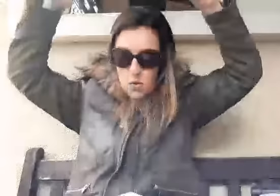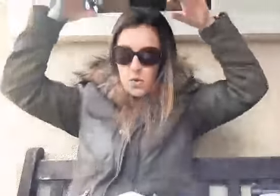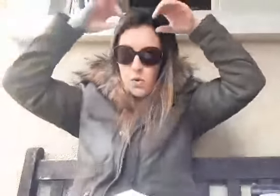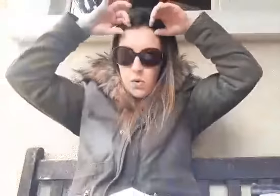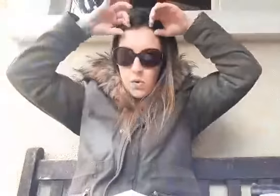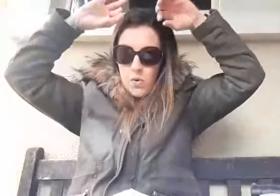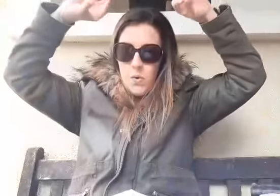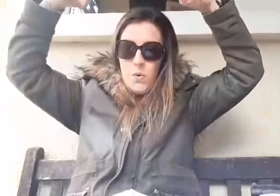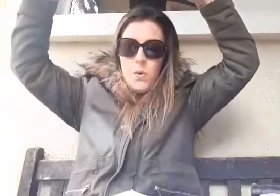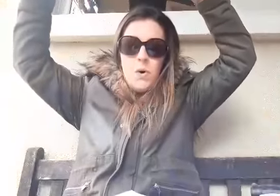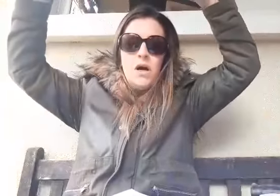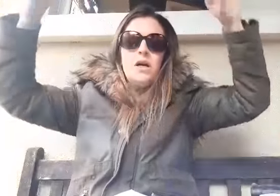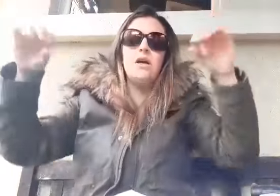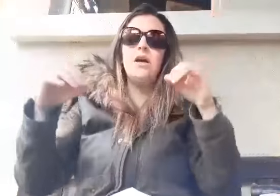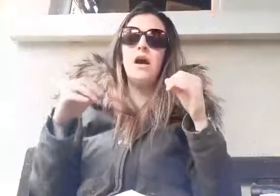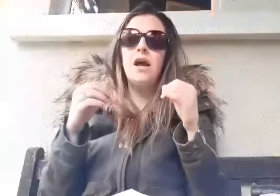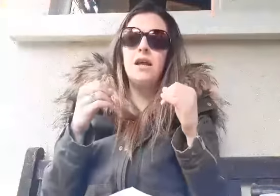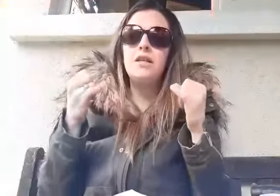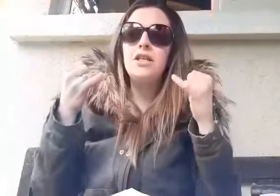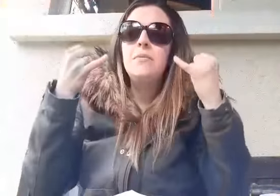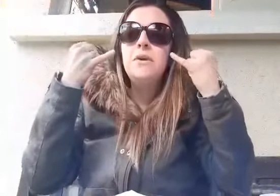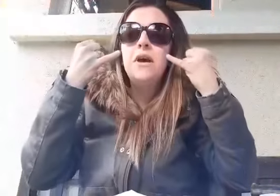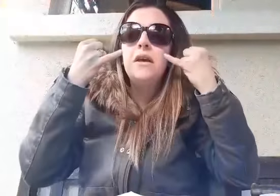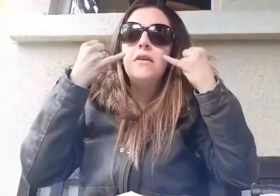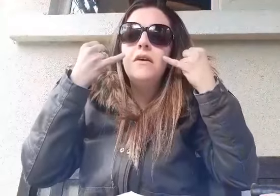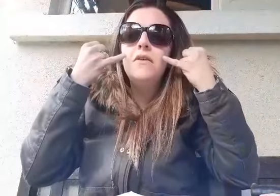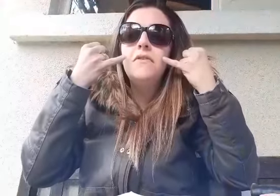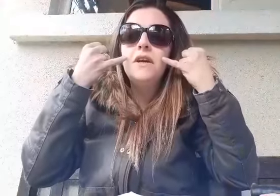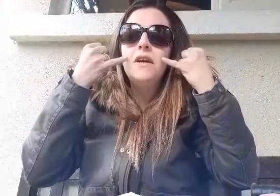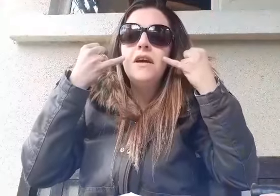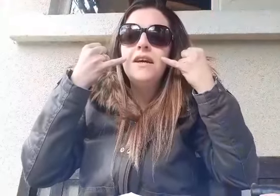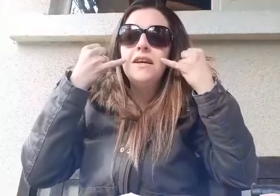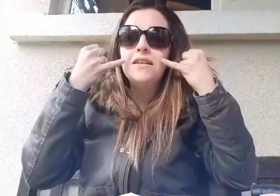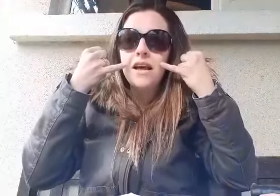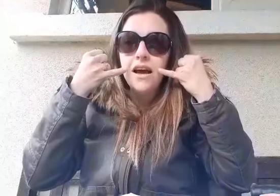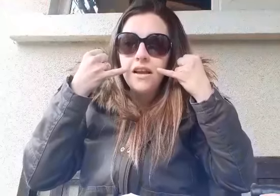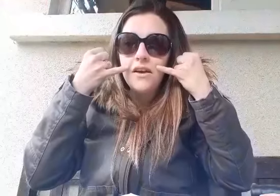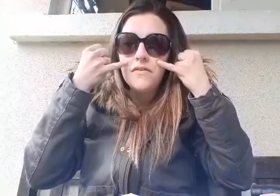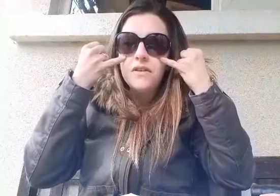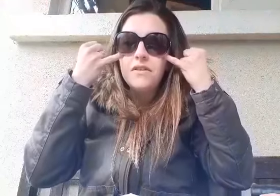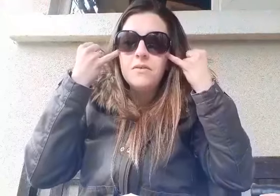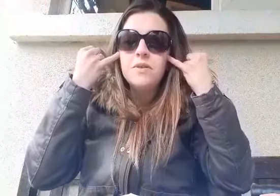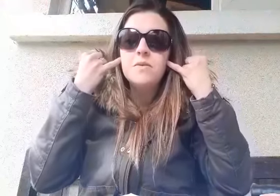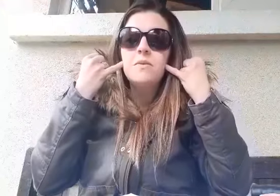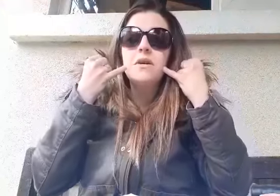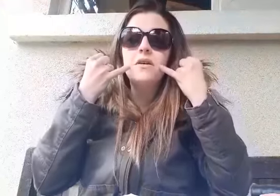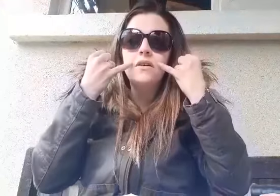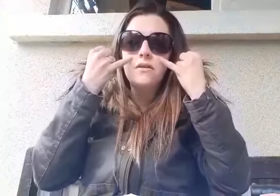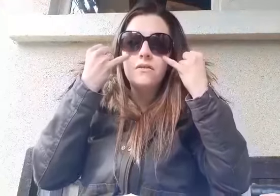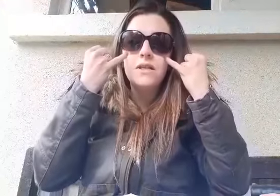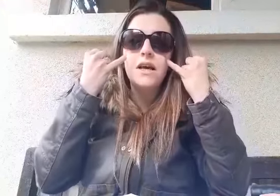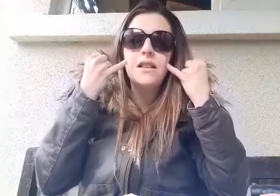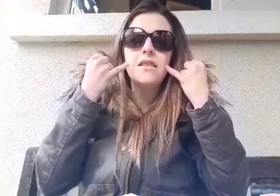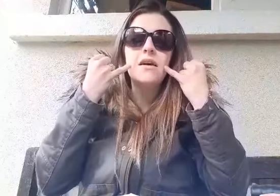Moo. And then the sheep, you get your little fingers and you have to do some swirls like